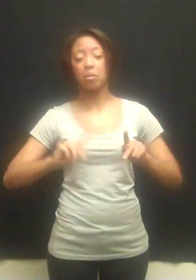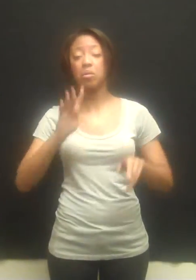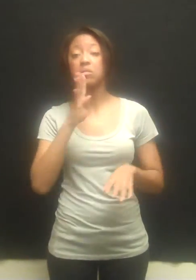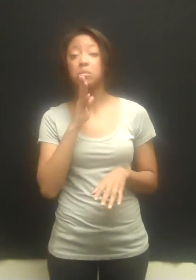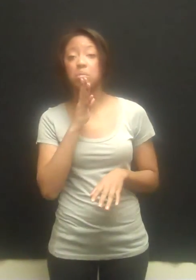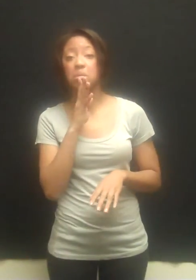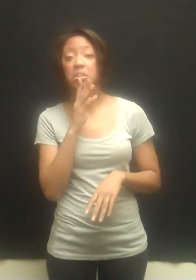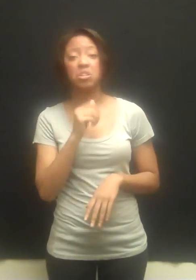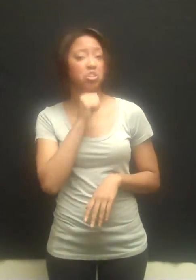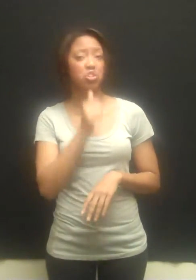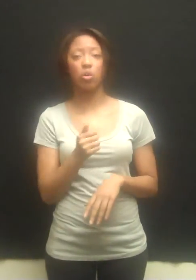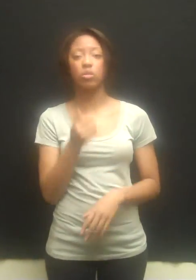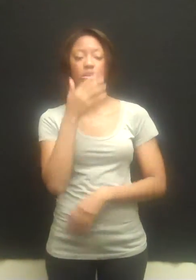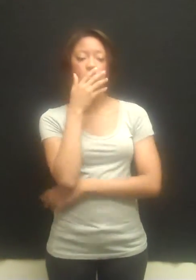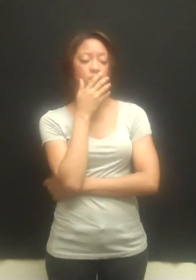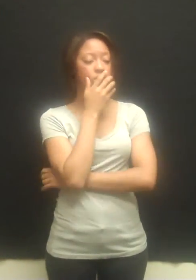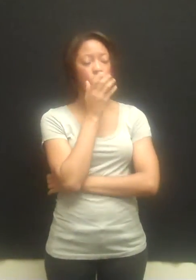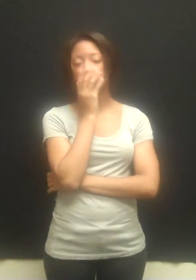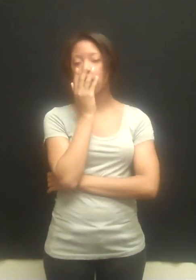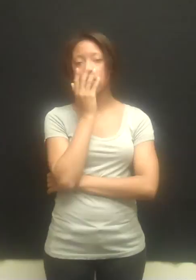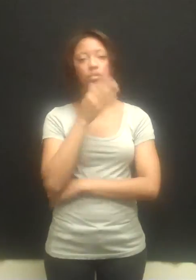so that a hard of hearing person is able to effectively lip read.